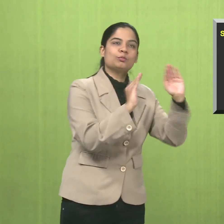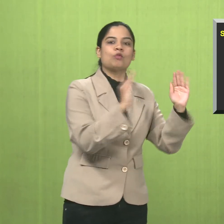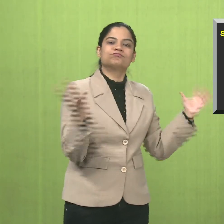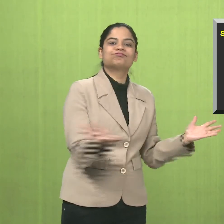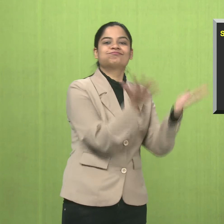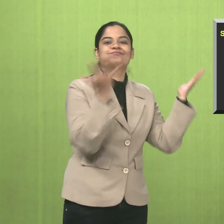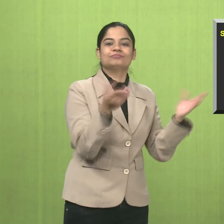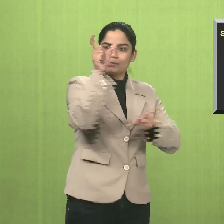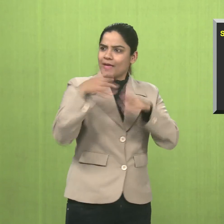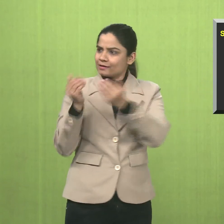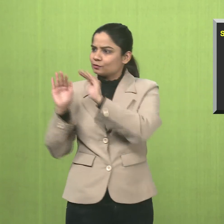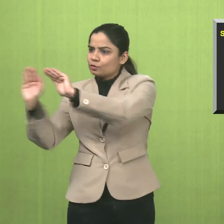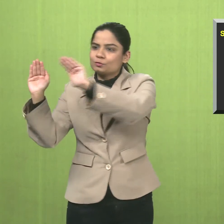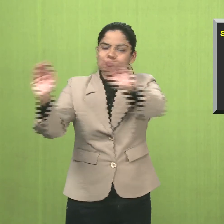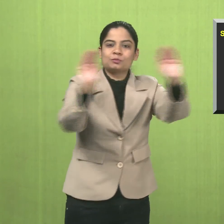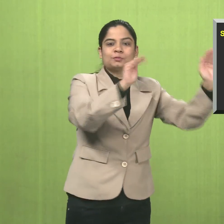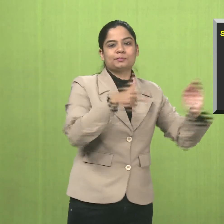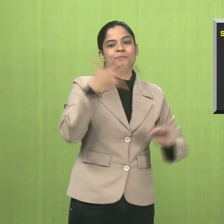of and very well respected.